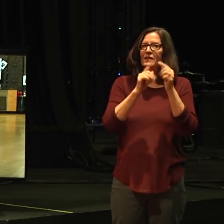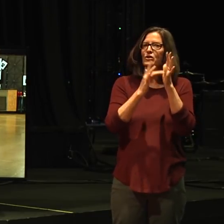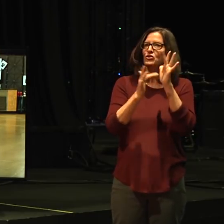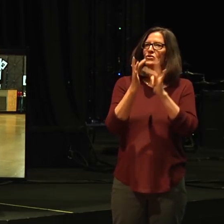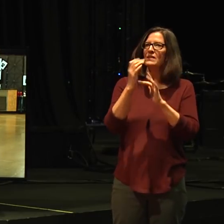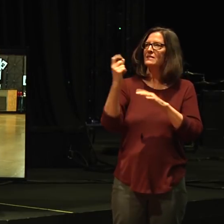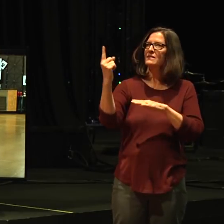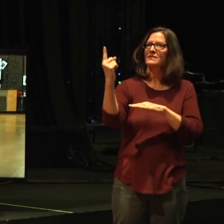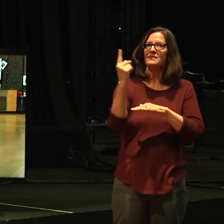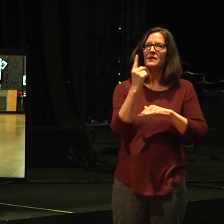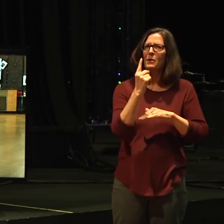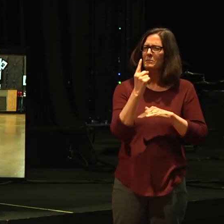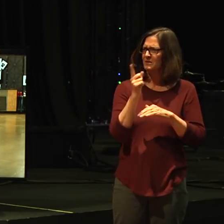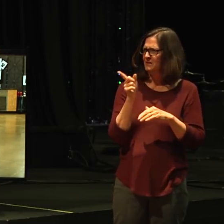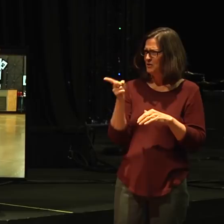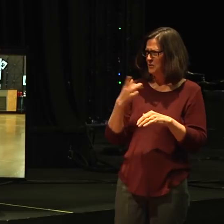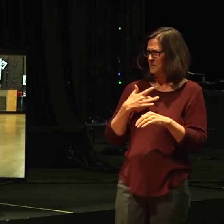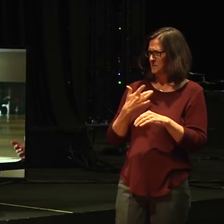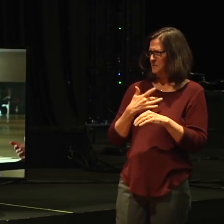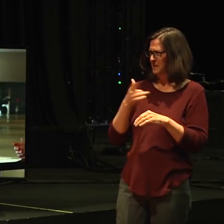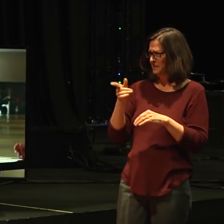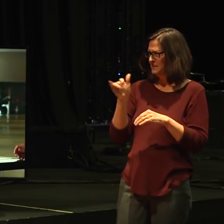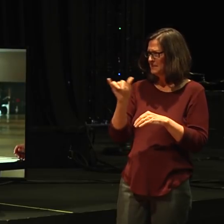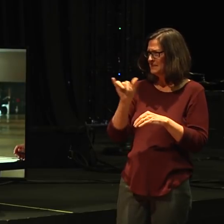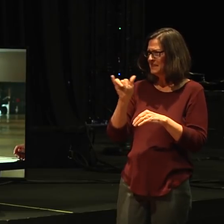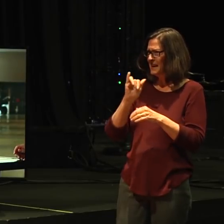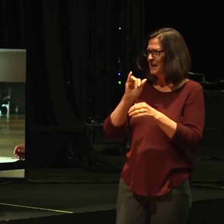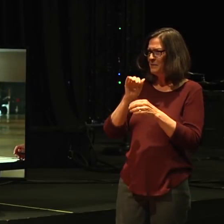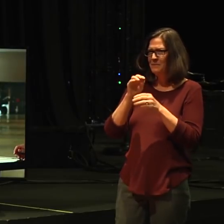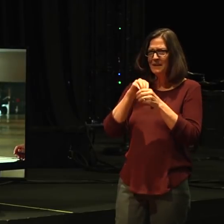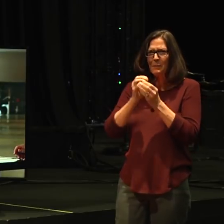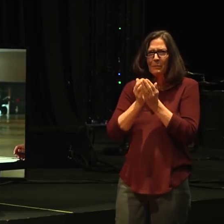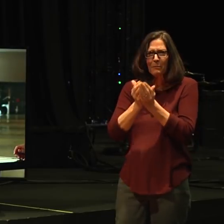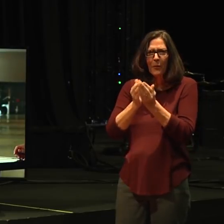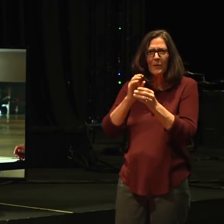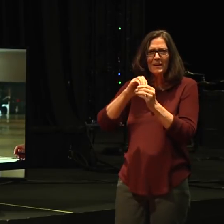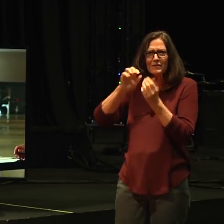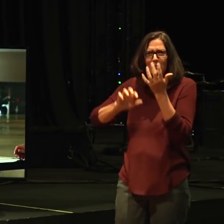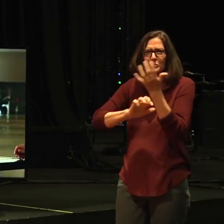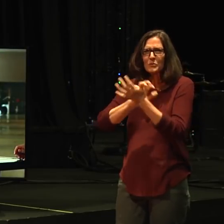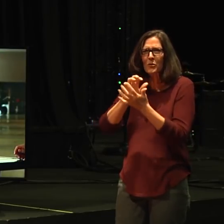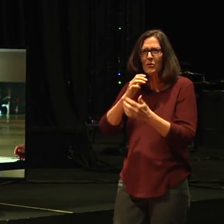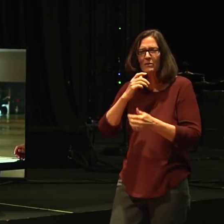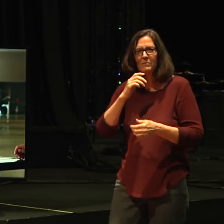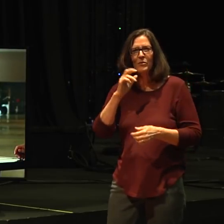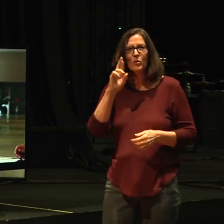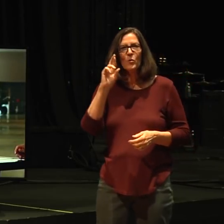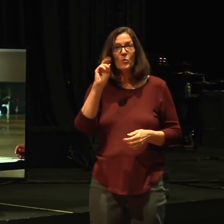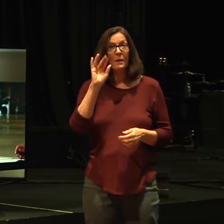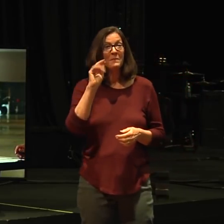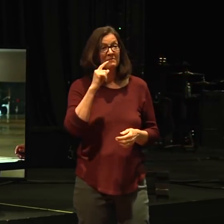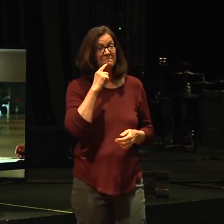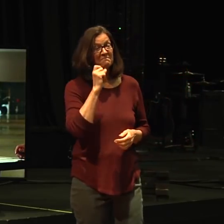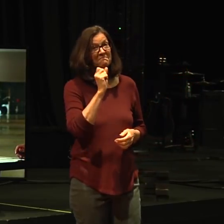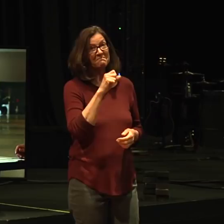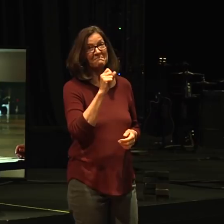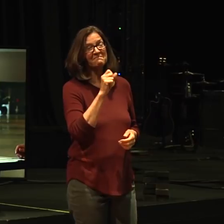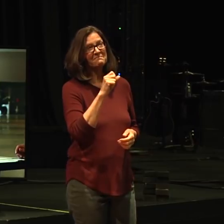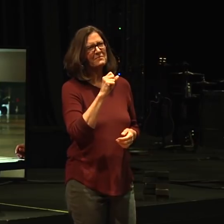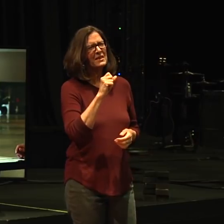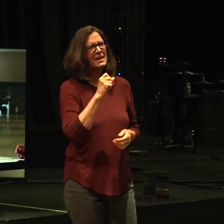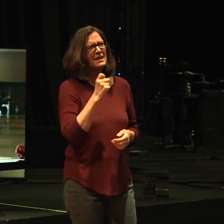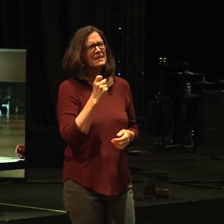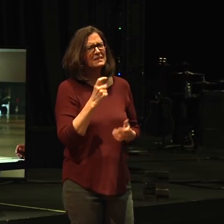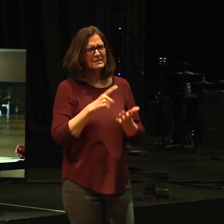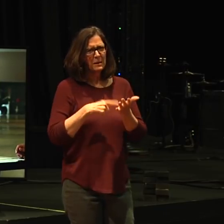feel familiar, sitting in a boat in the middle of a storm? Yes, it does. Yeah. I feel like I